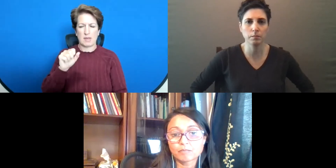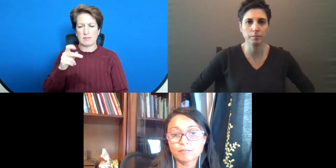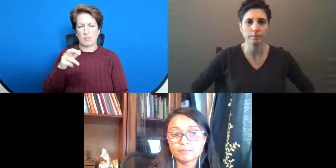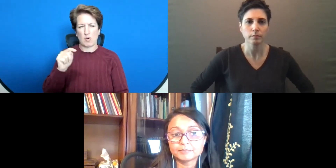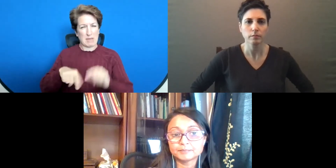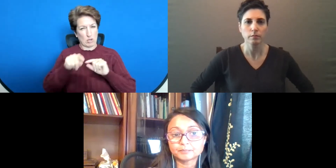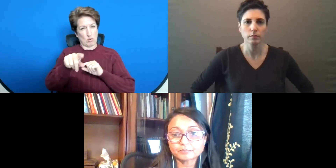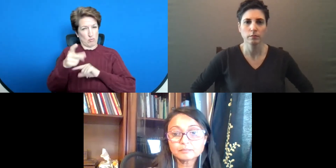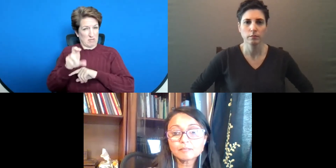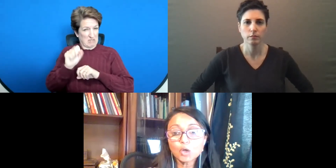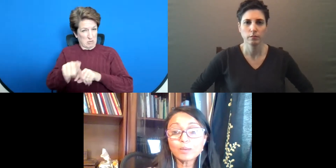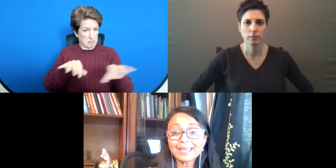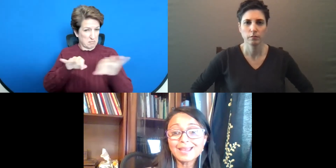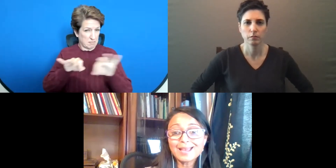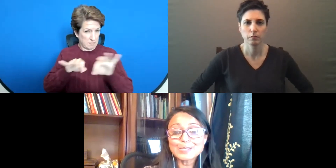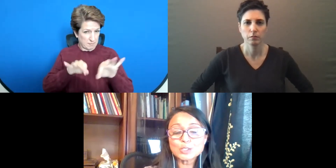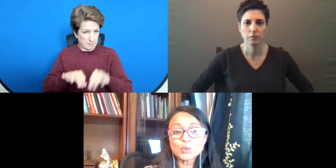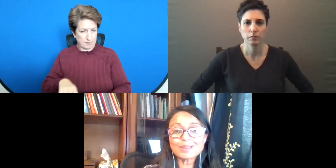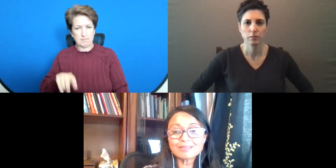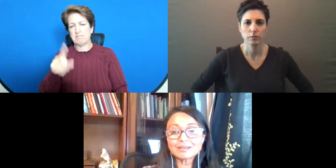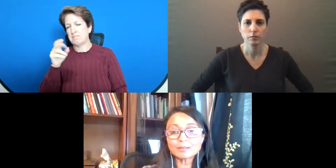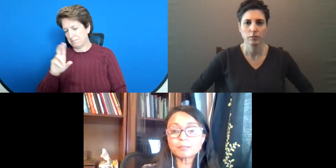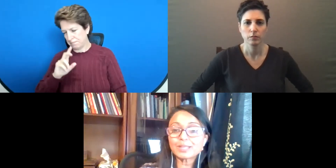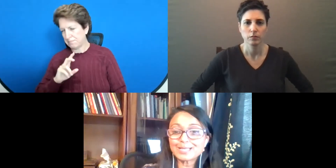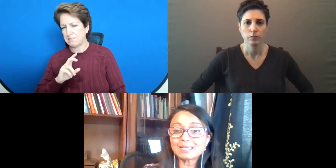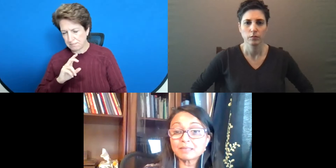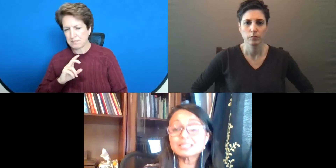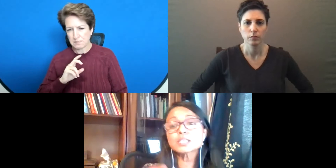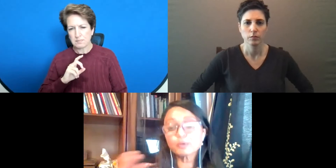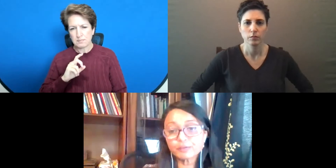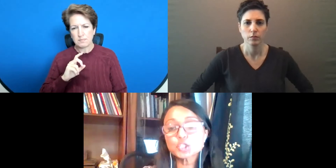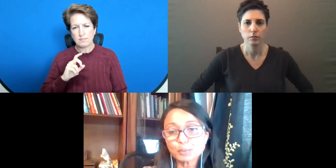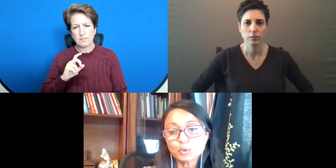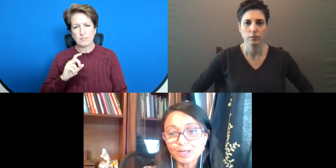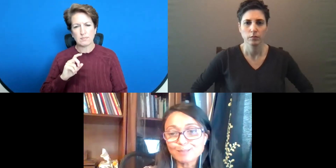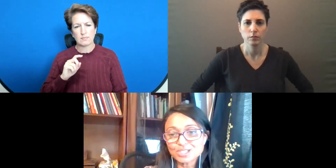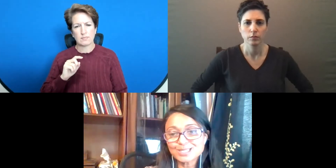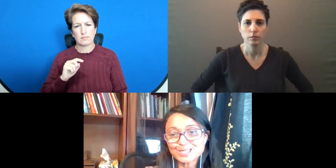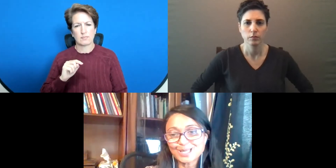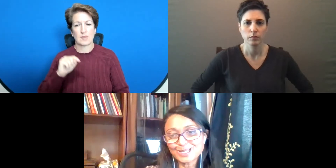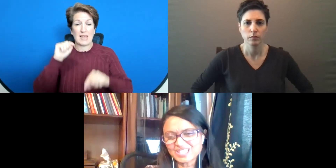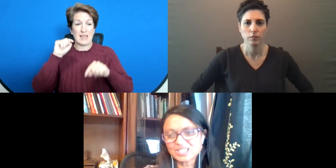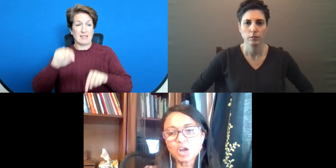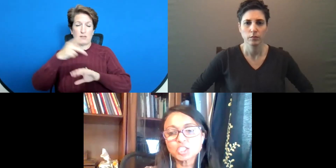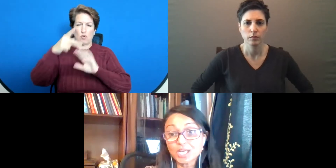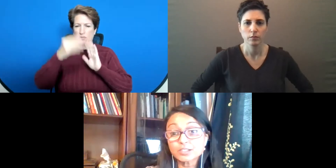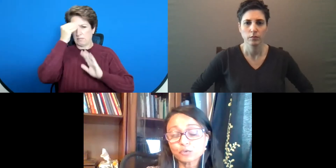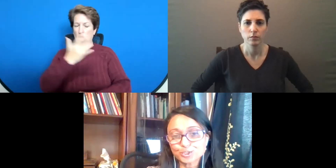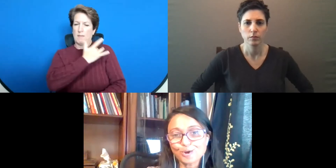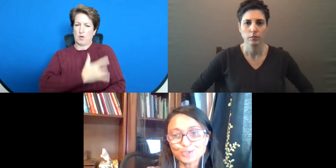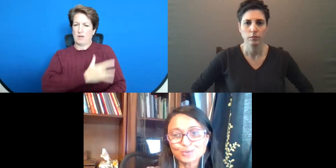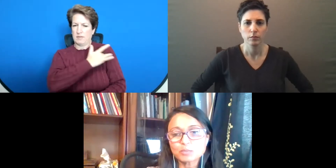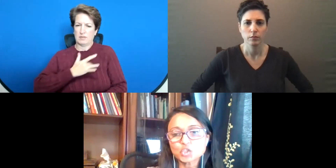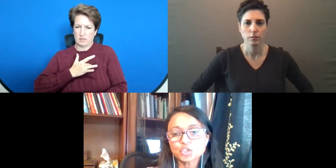be enforced? Okay, so this is a provincial program, just to say. It's not